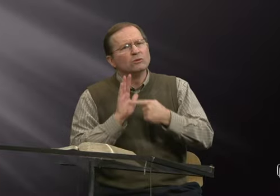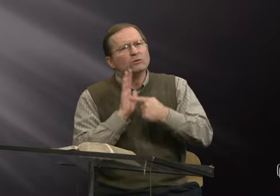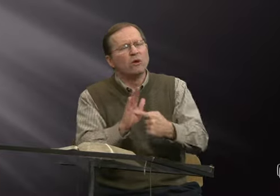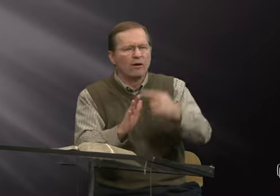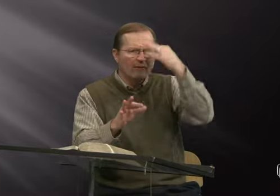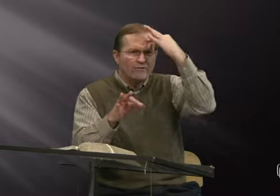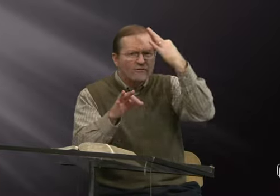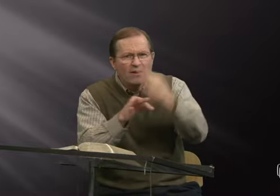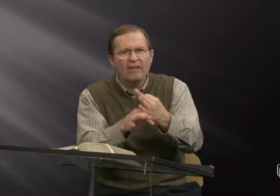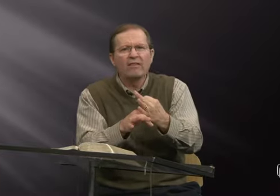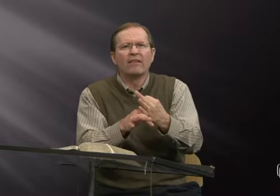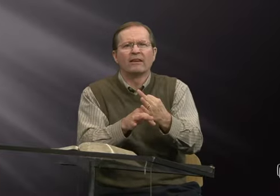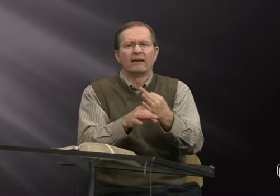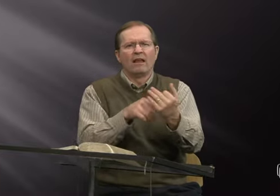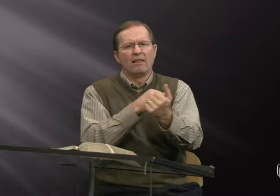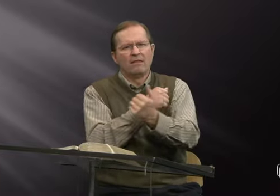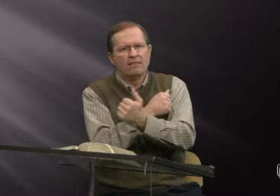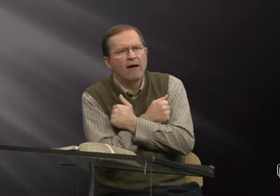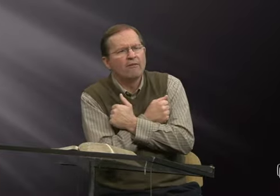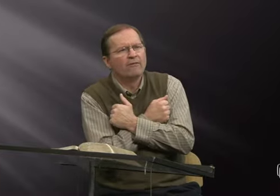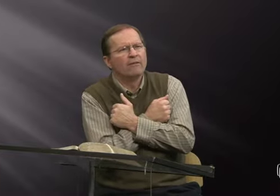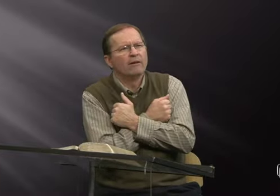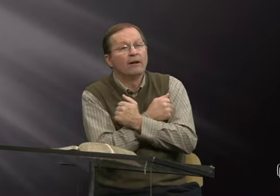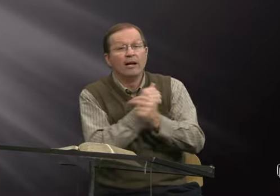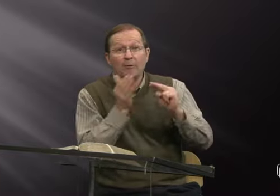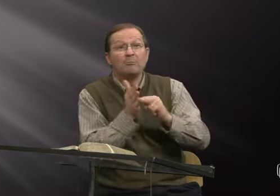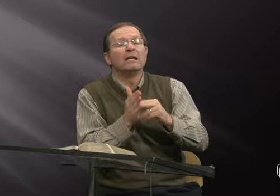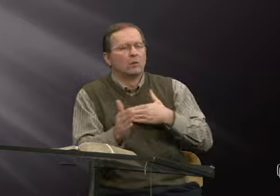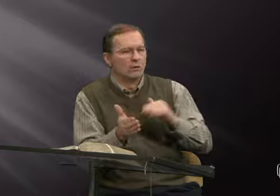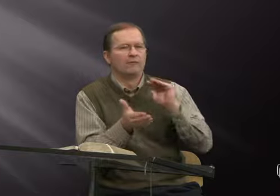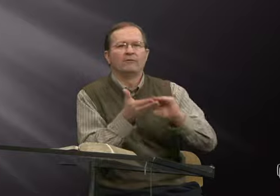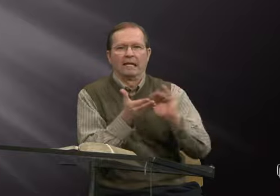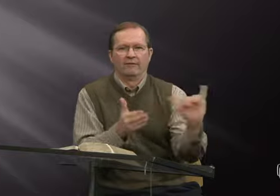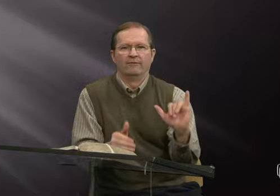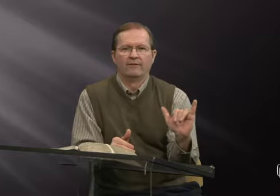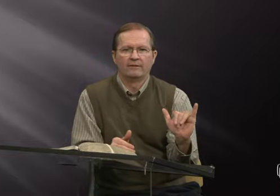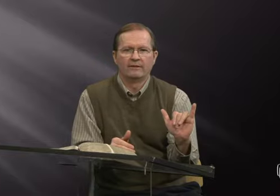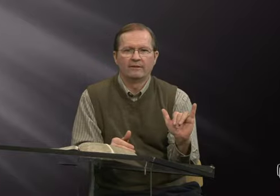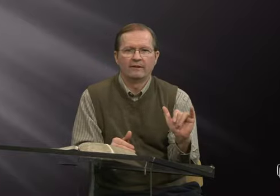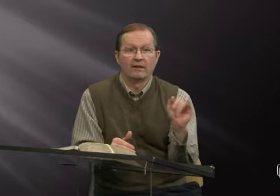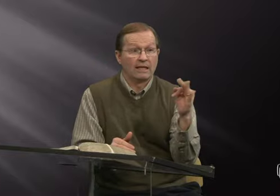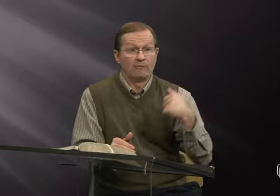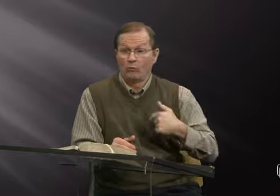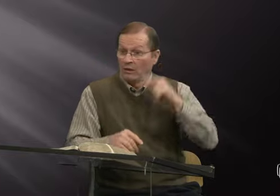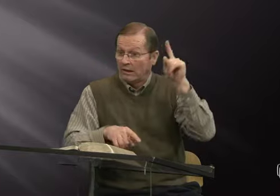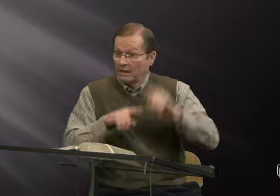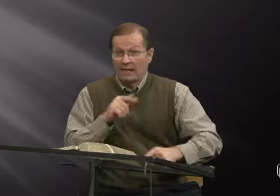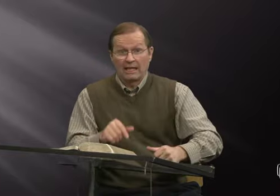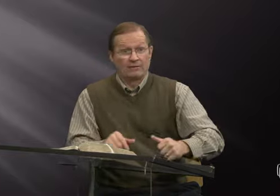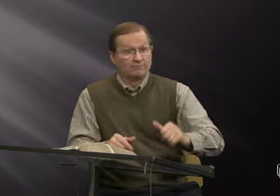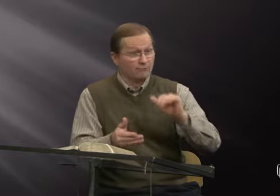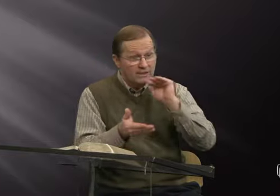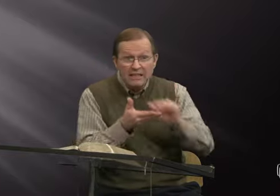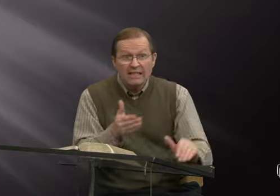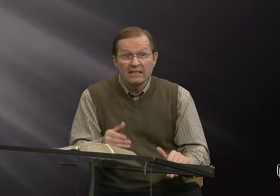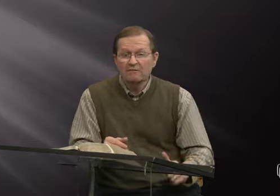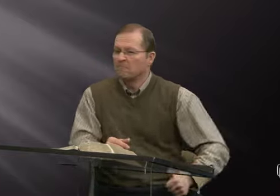are you willing to quickly forgive them? You know, if we have faith and love, we are willing to forgive